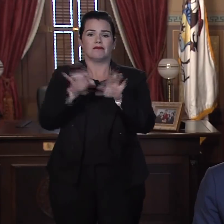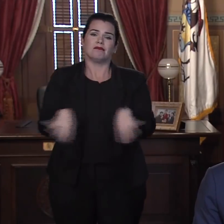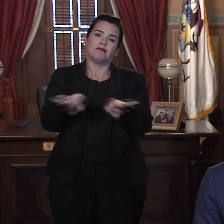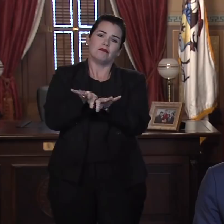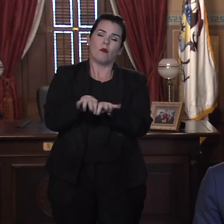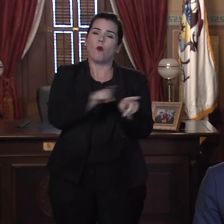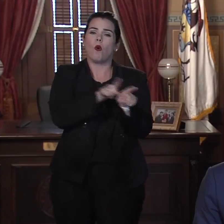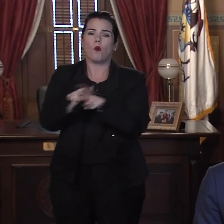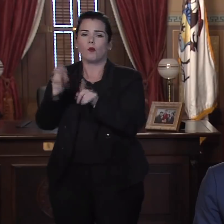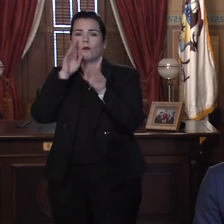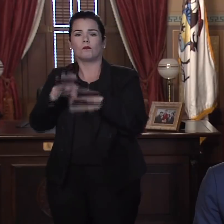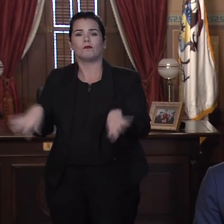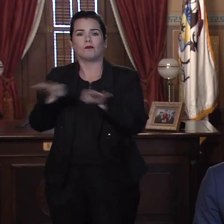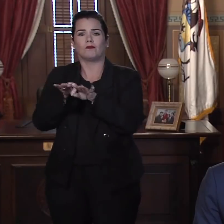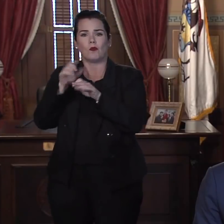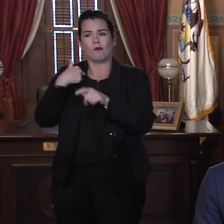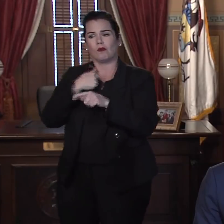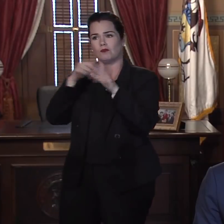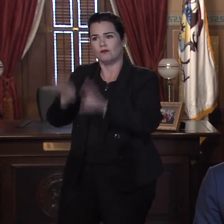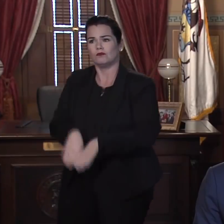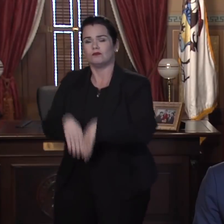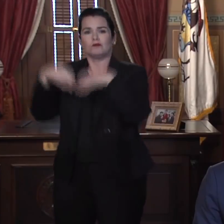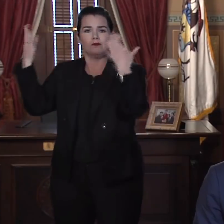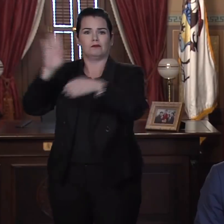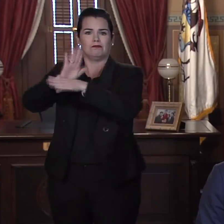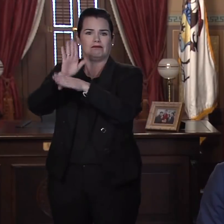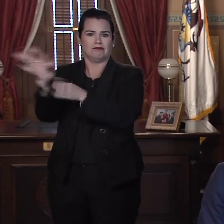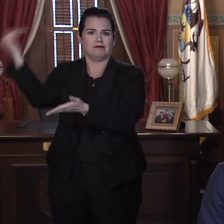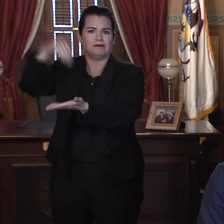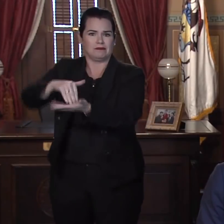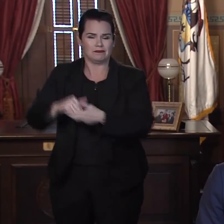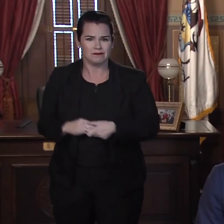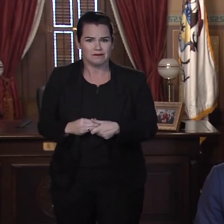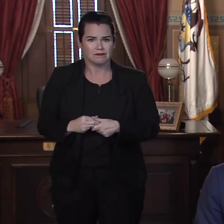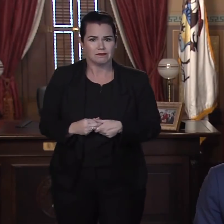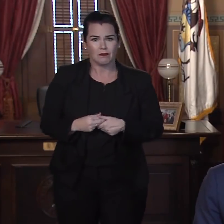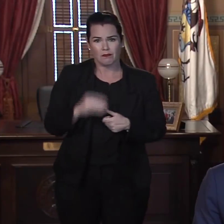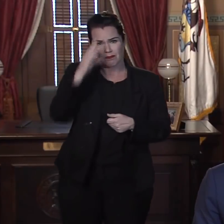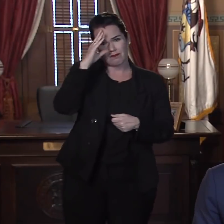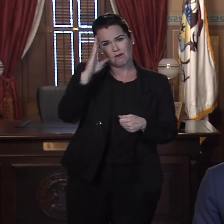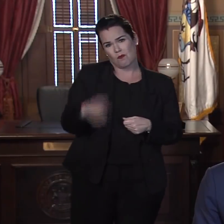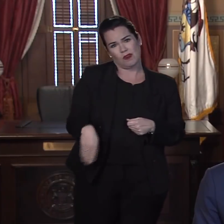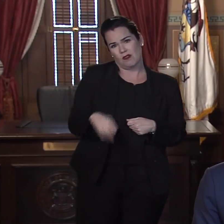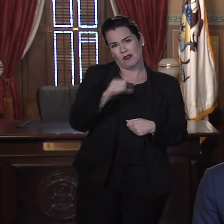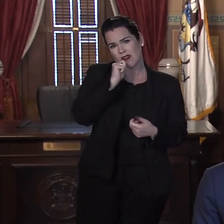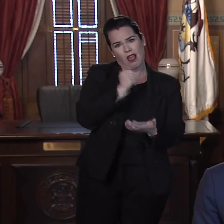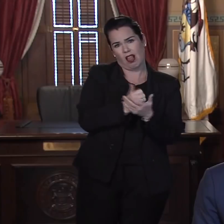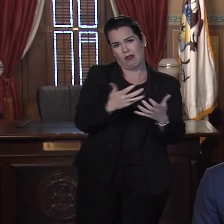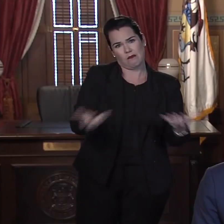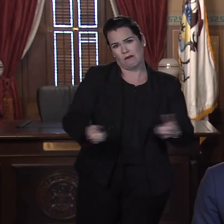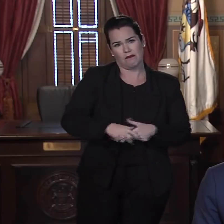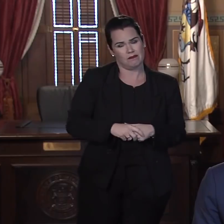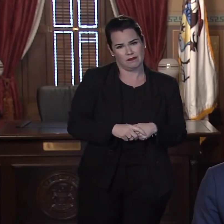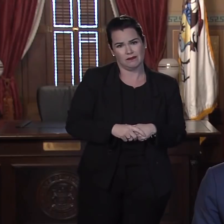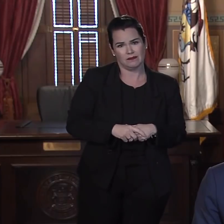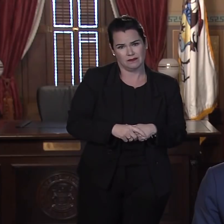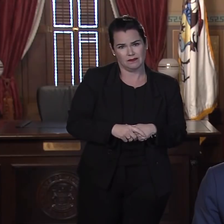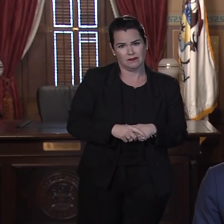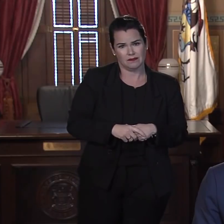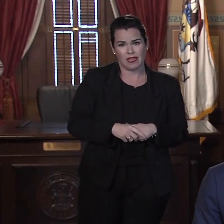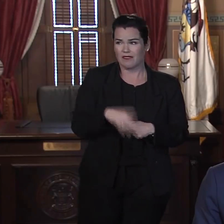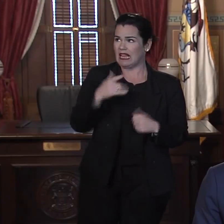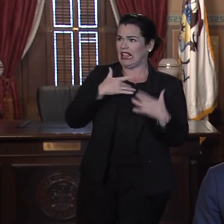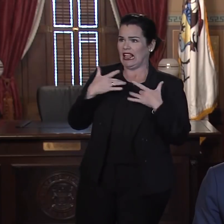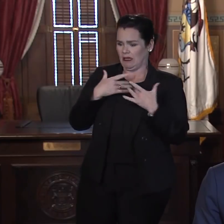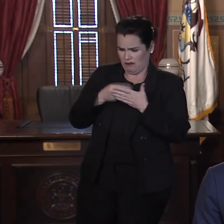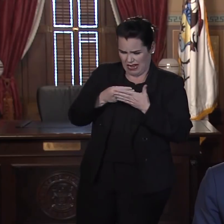the reentry and the reopening of our economy. But we also know that this is of little comfort to those individuals who are worried about their